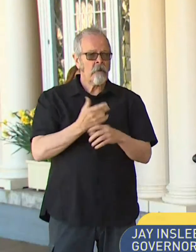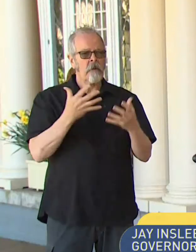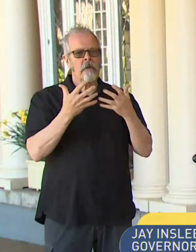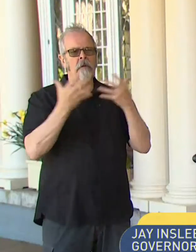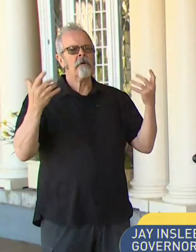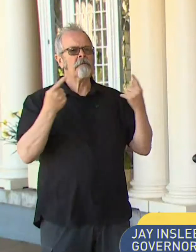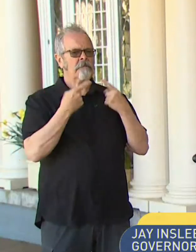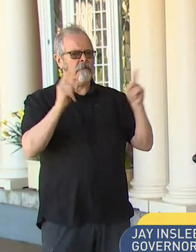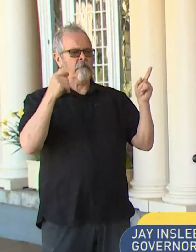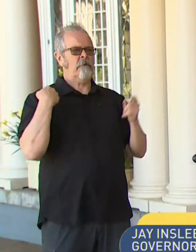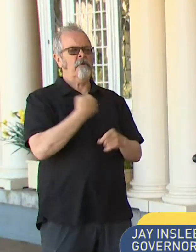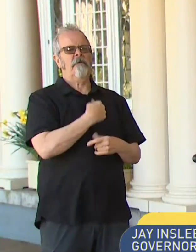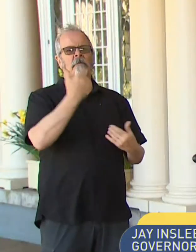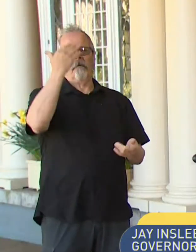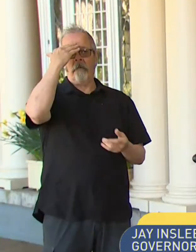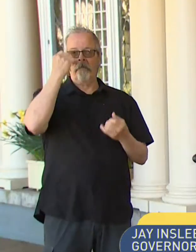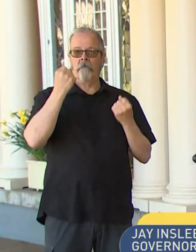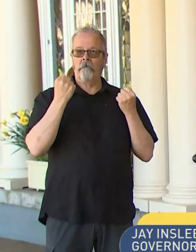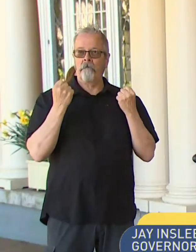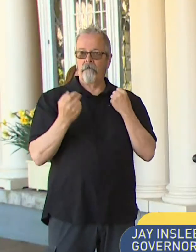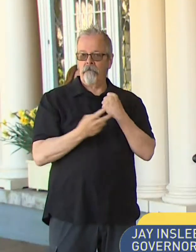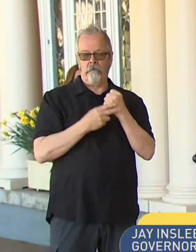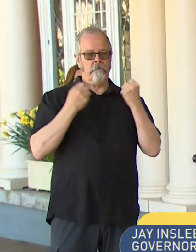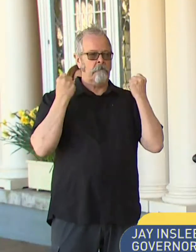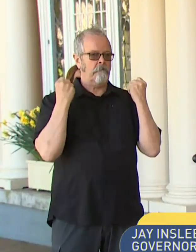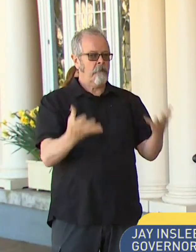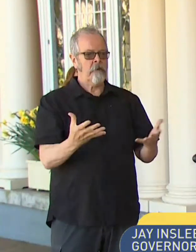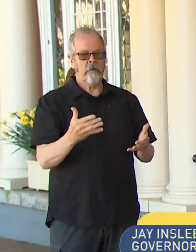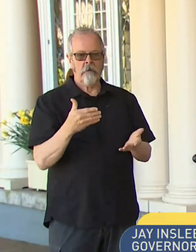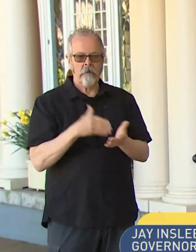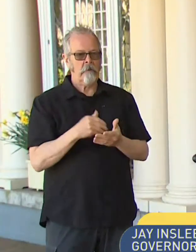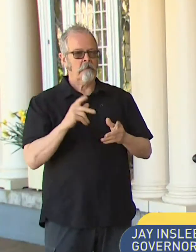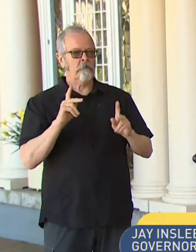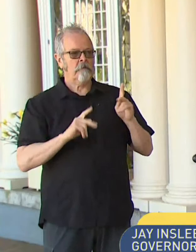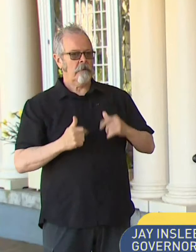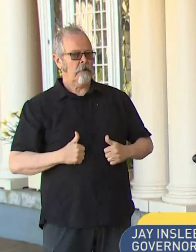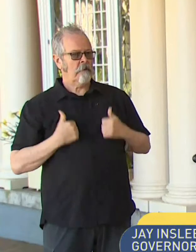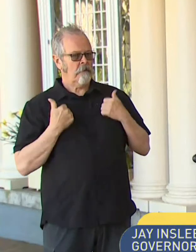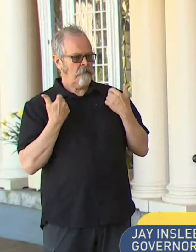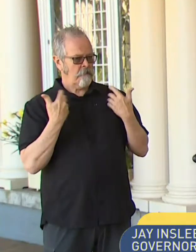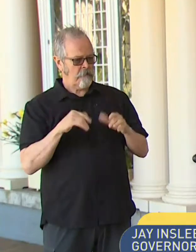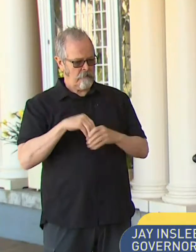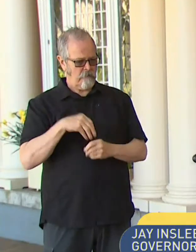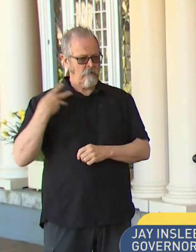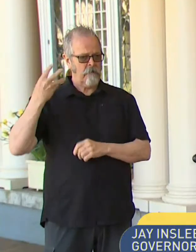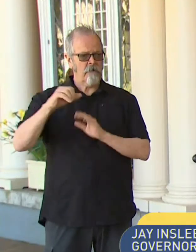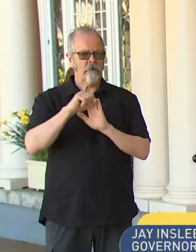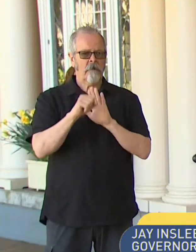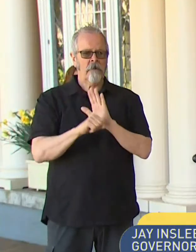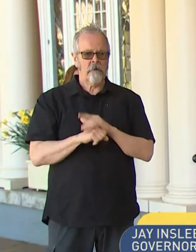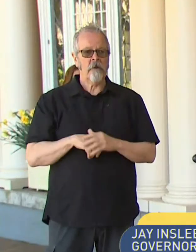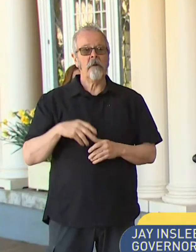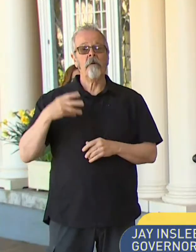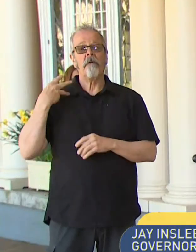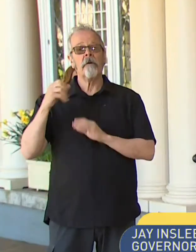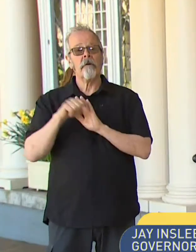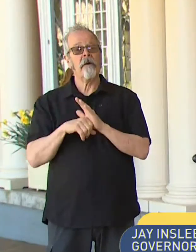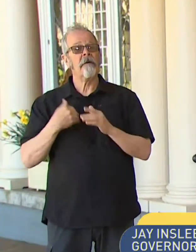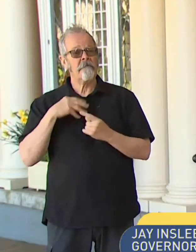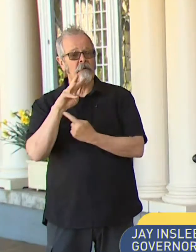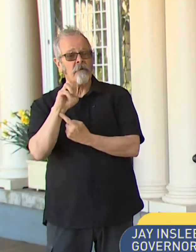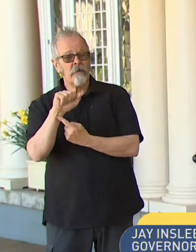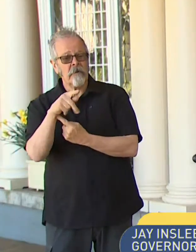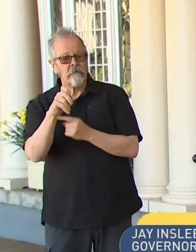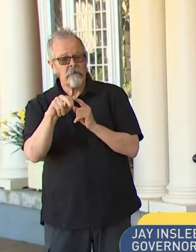saved tens of thousands of lives in Washington state already. We have had the weapon of the mask. It's